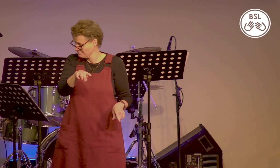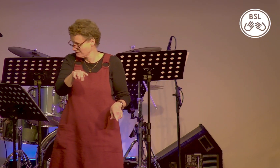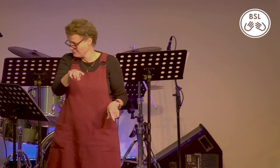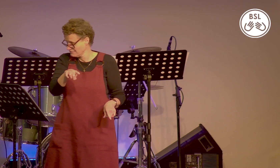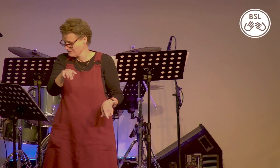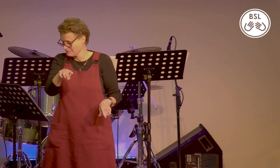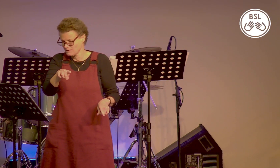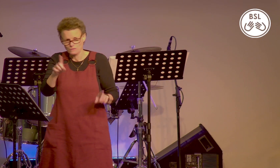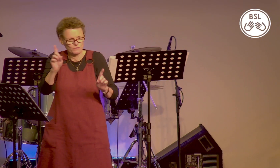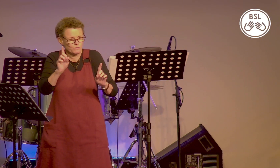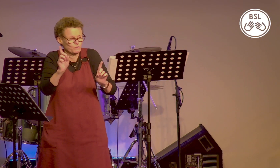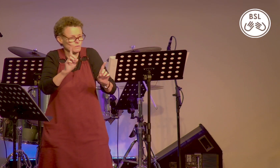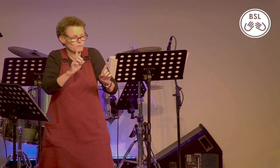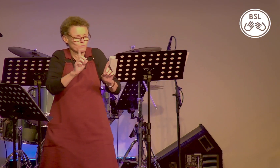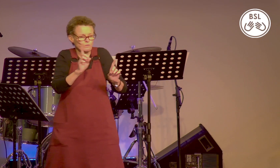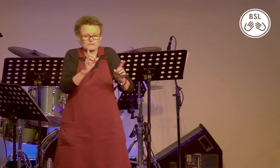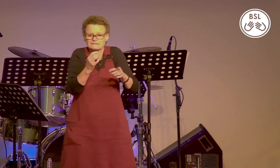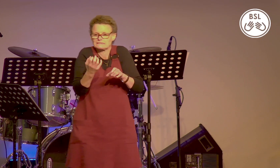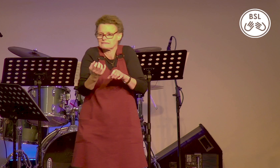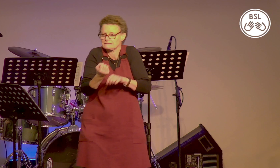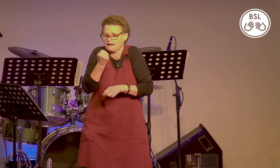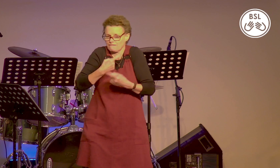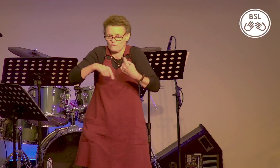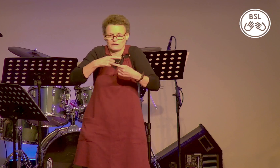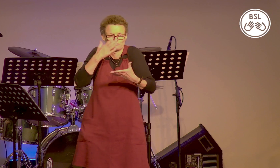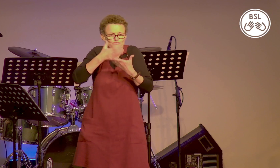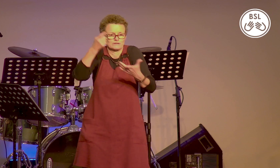Have we all been let down? Have you been let down?